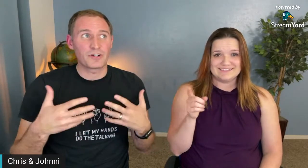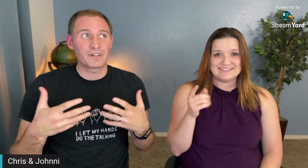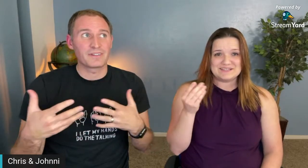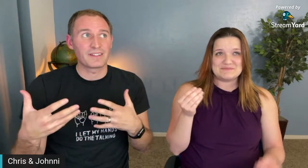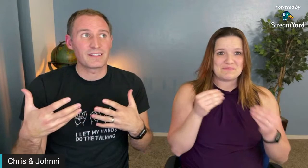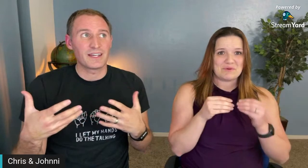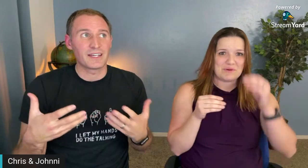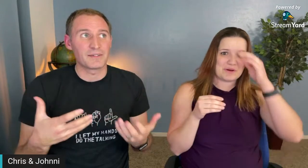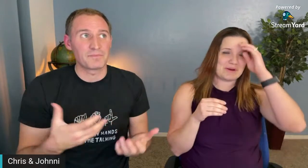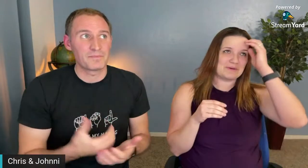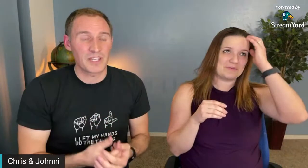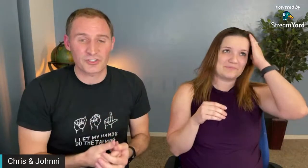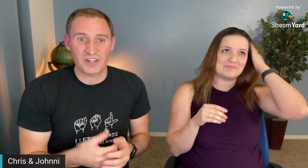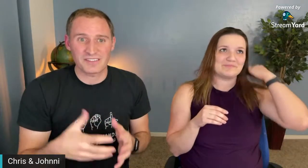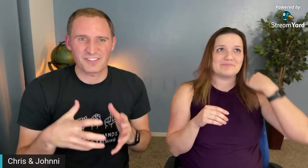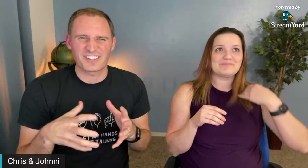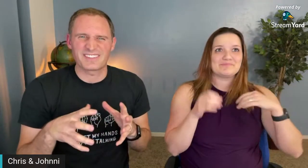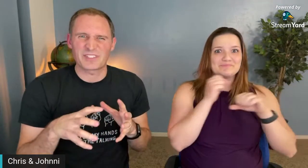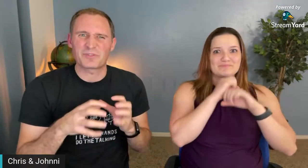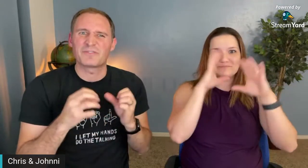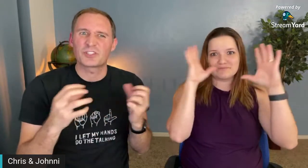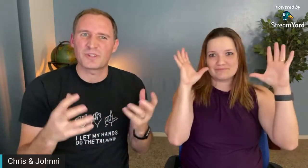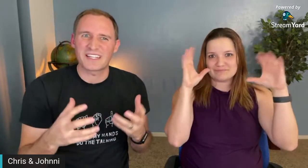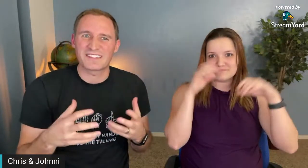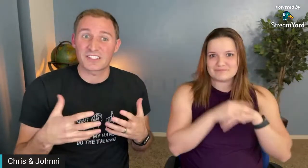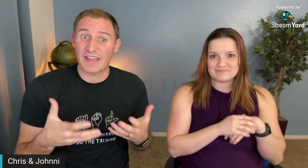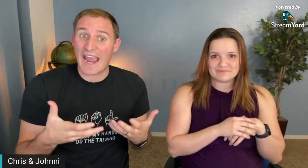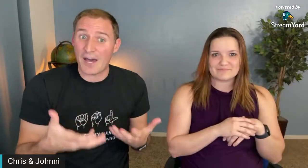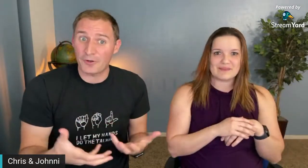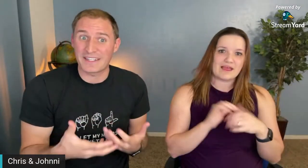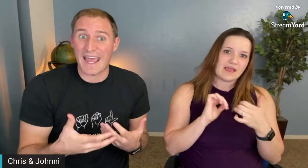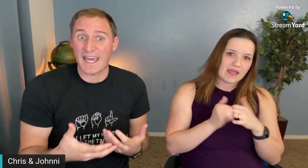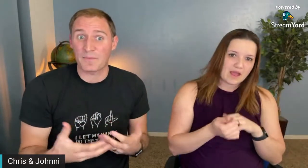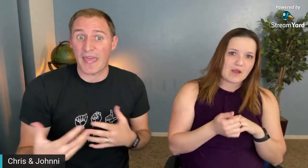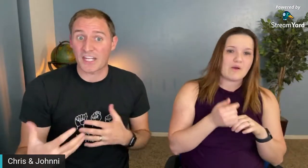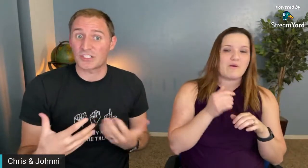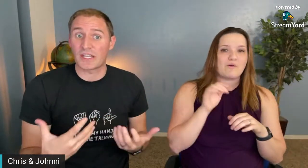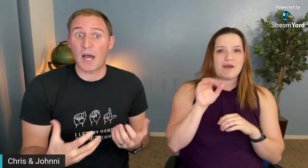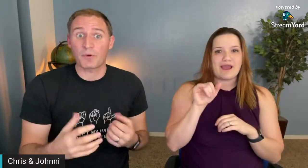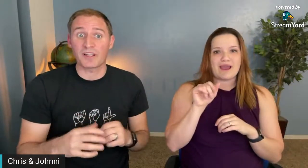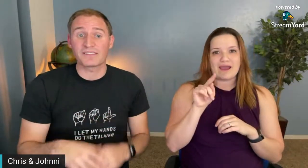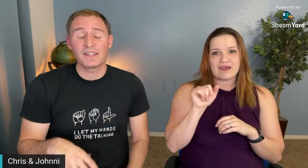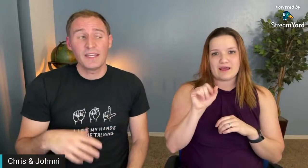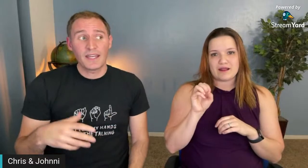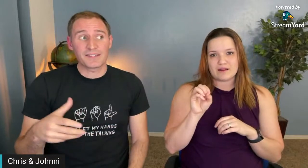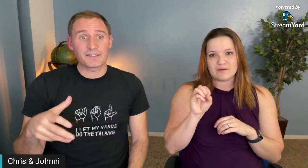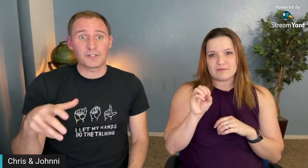more picturesque, or much more visualization of how an atom actually operates. And